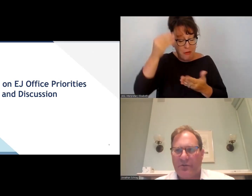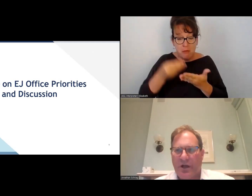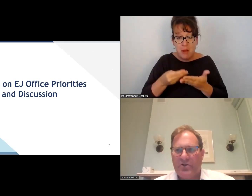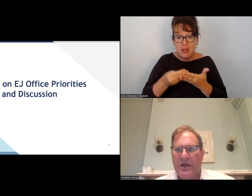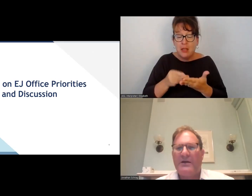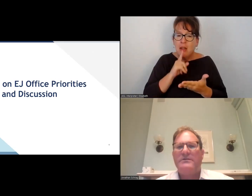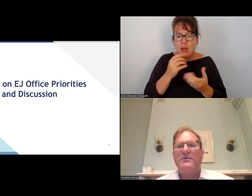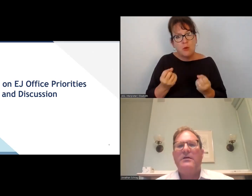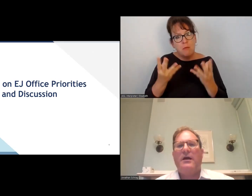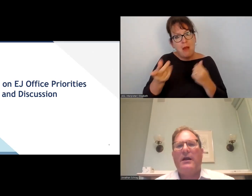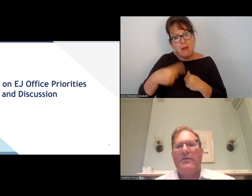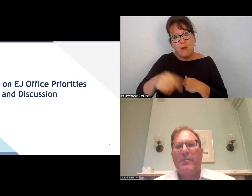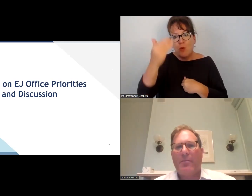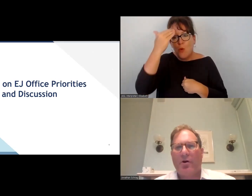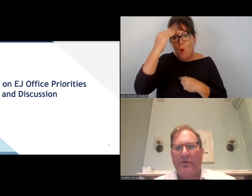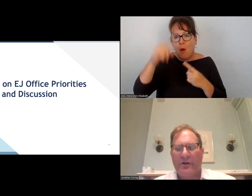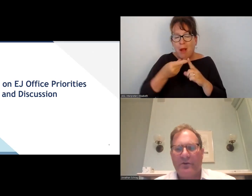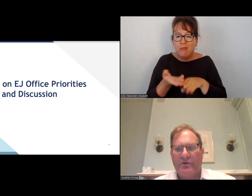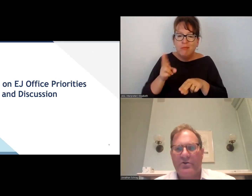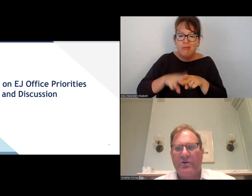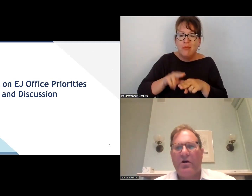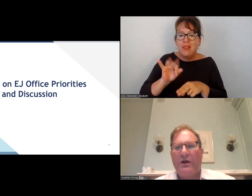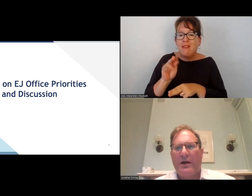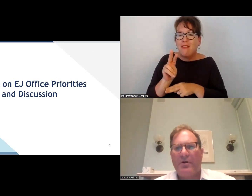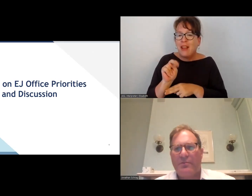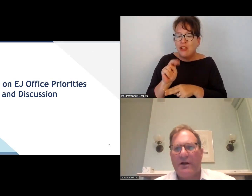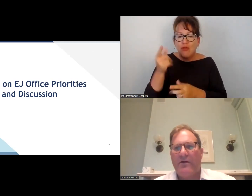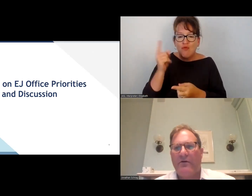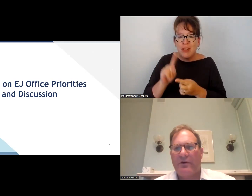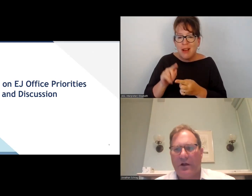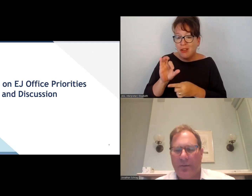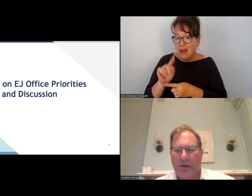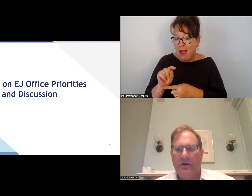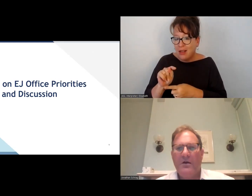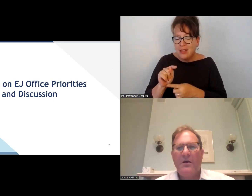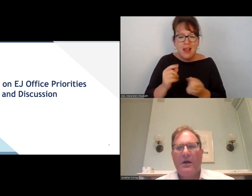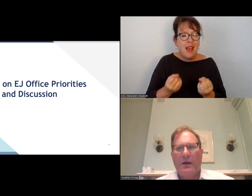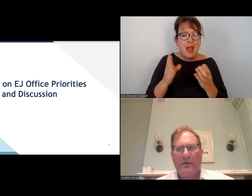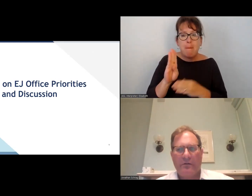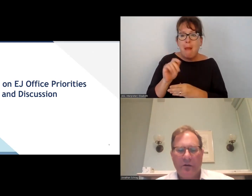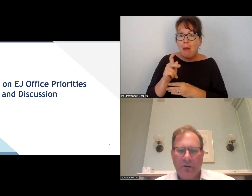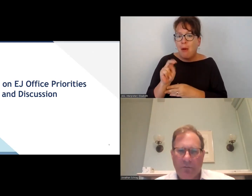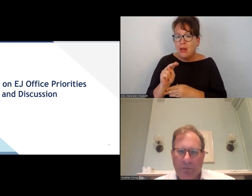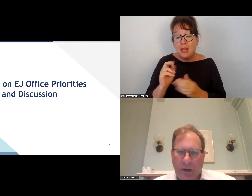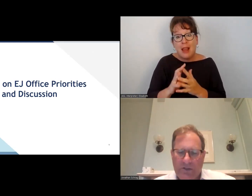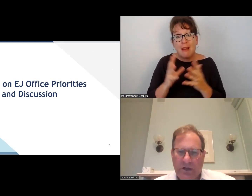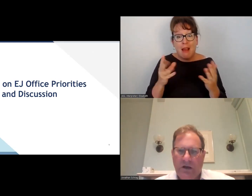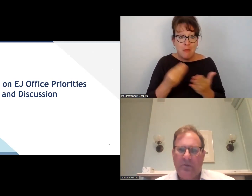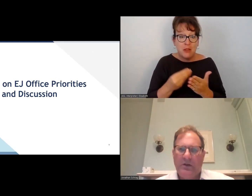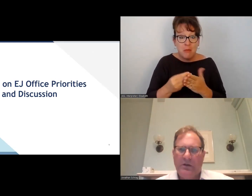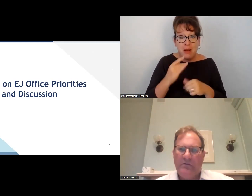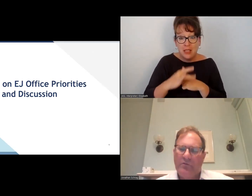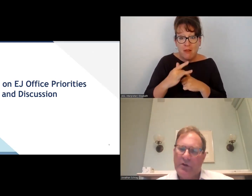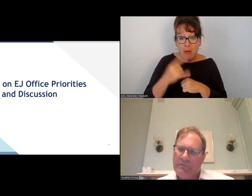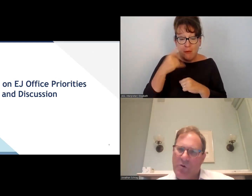the Inflation Reduction Act and the Bipartisan Infrastructure Law and how much money there is for climate. And my